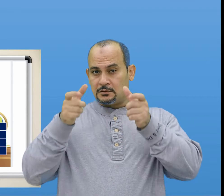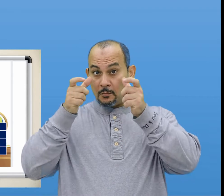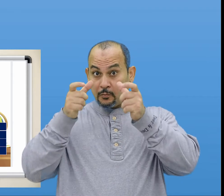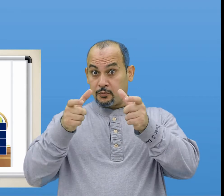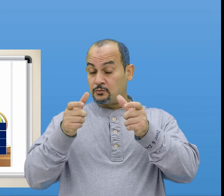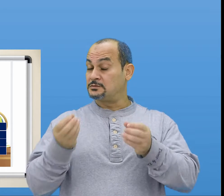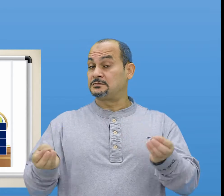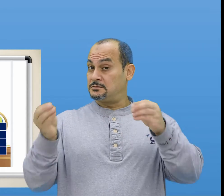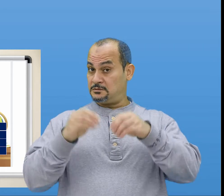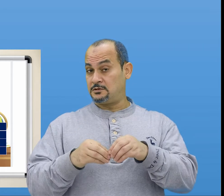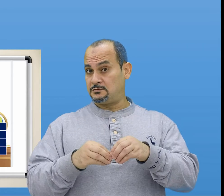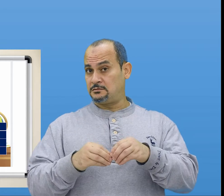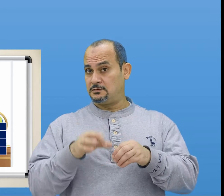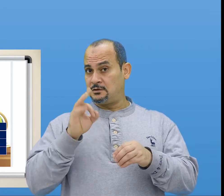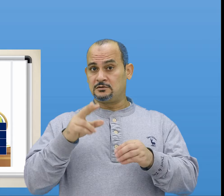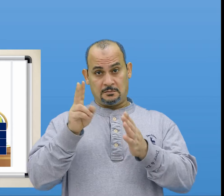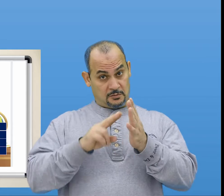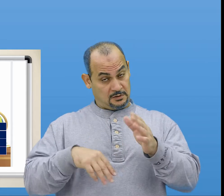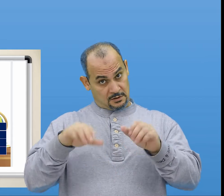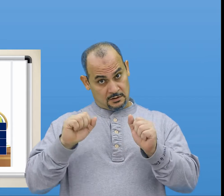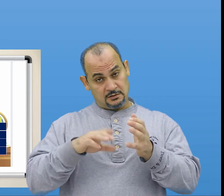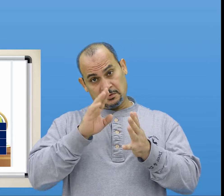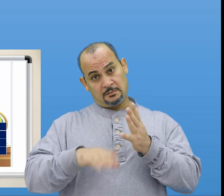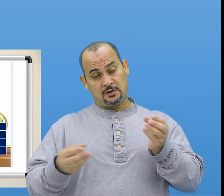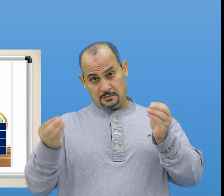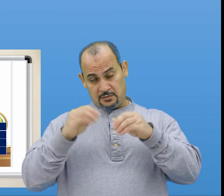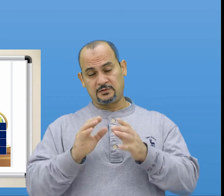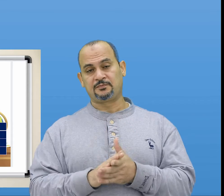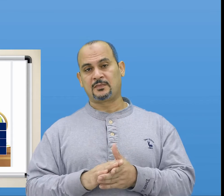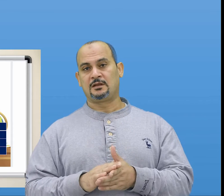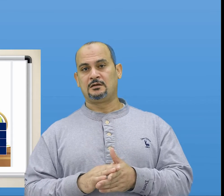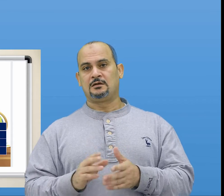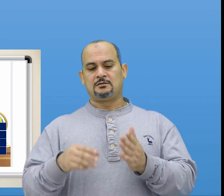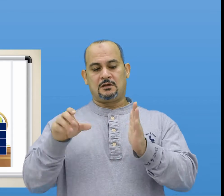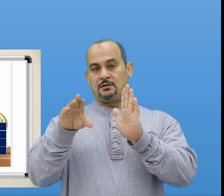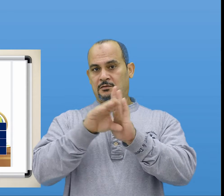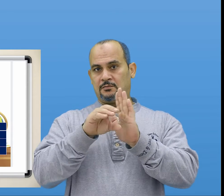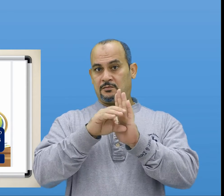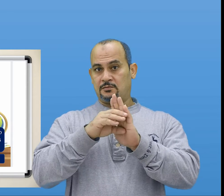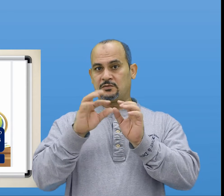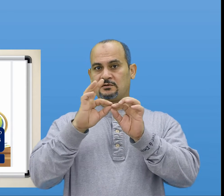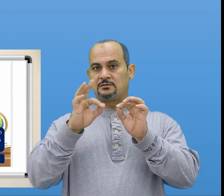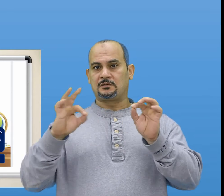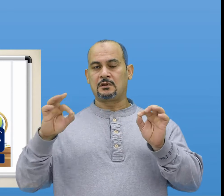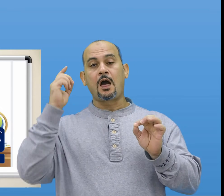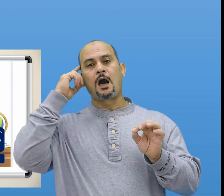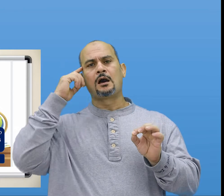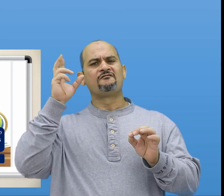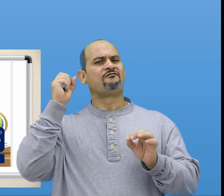things, different purposes. Also related in Australia, most likely. So this is a boomerang. It's a noun.